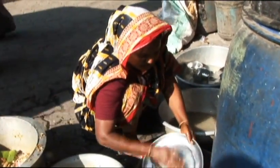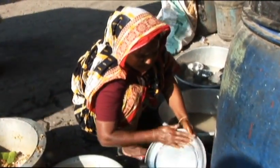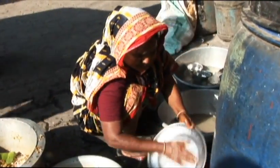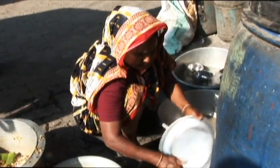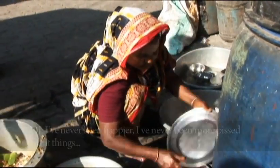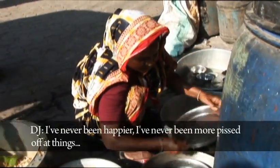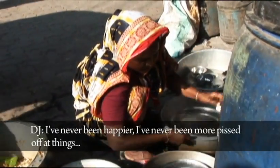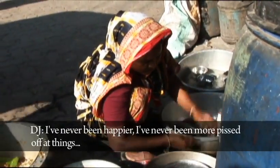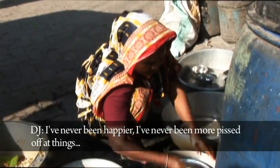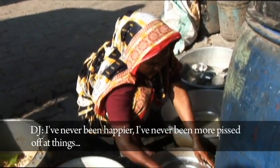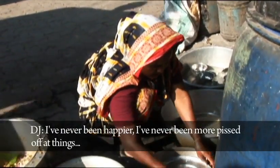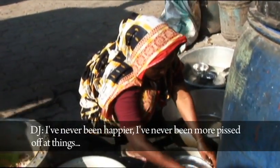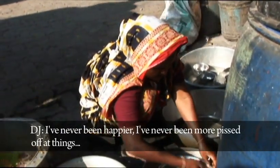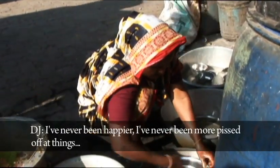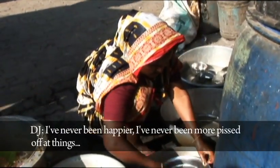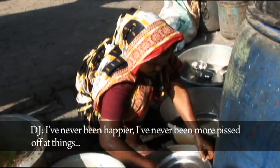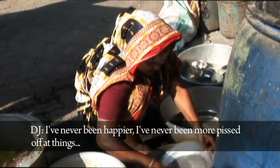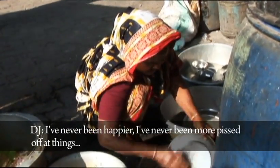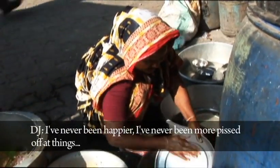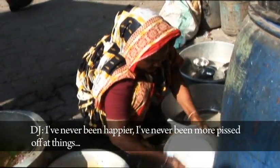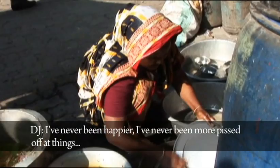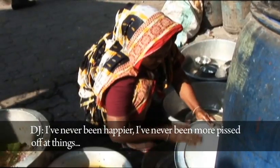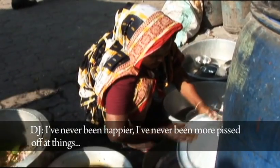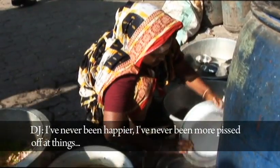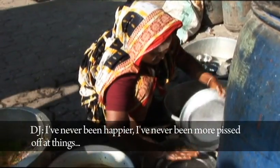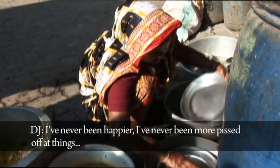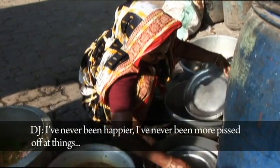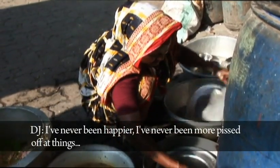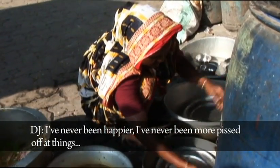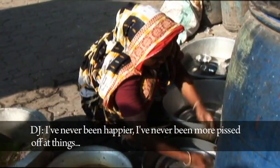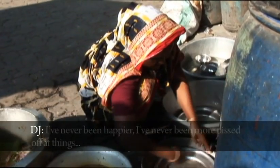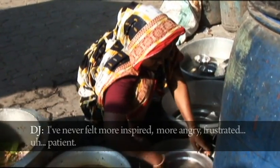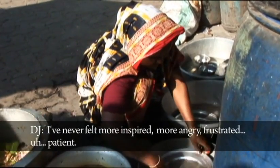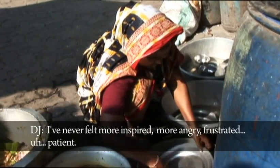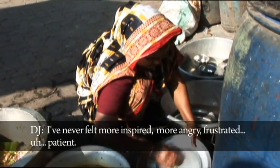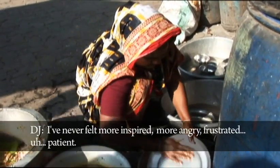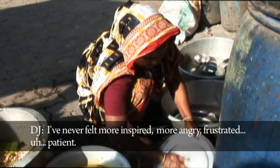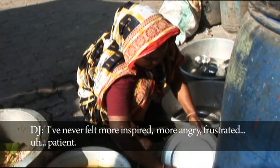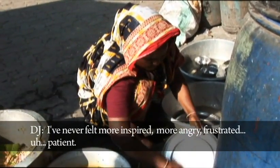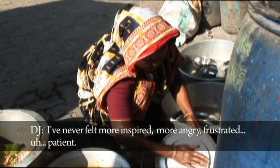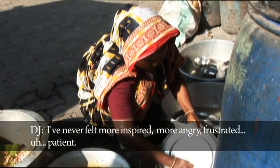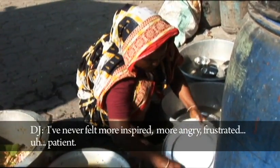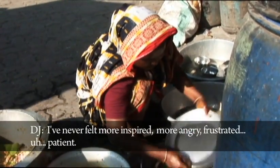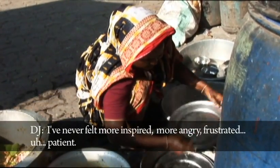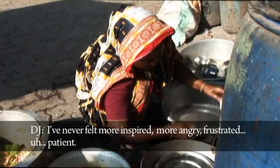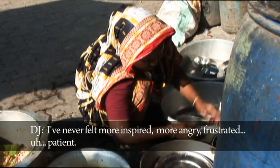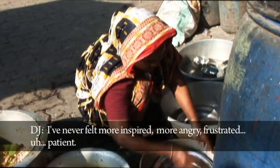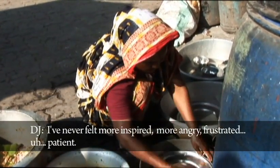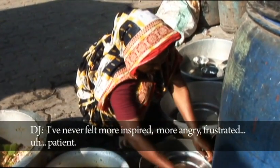I've never been happier, I've never been more pissed off at things, I've never felt more inspired, more angry,